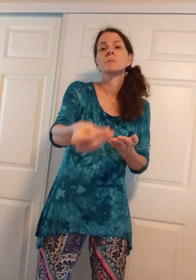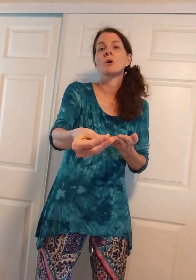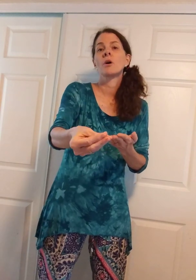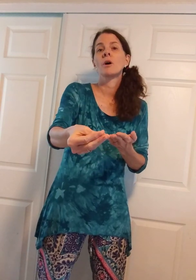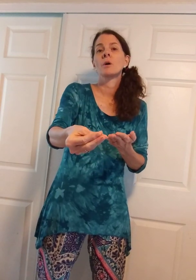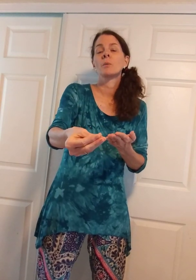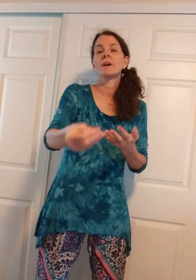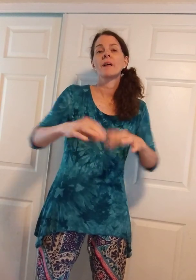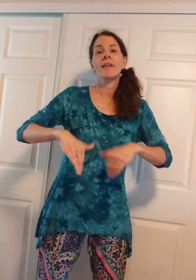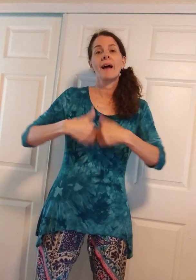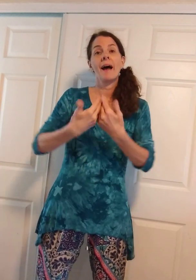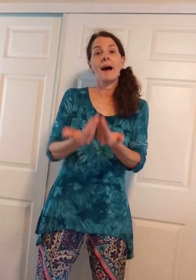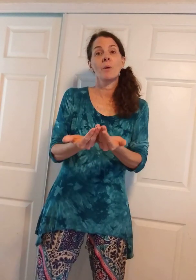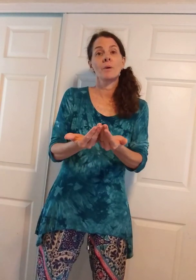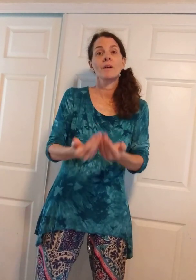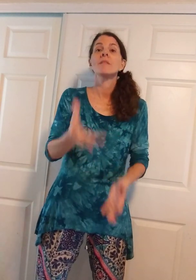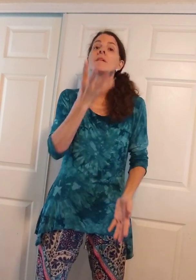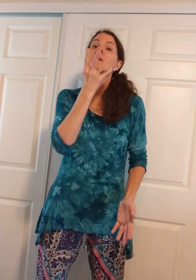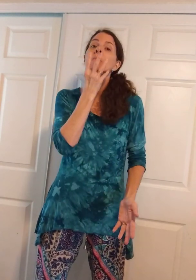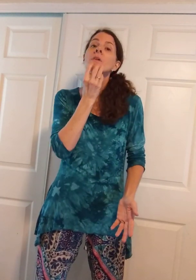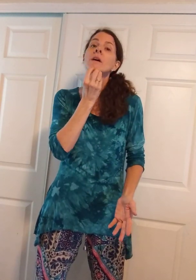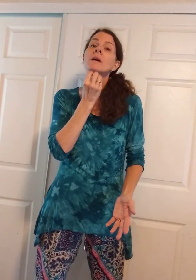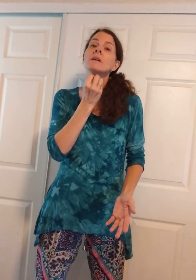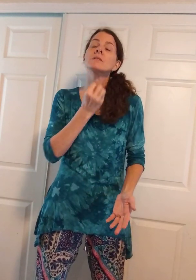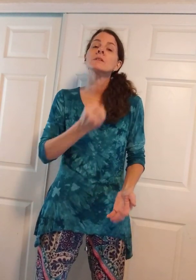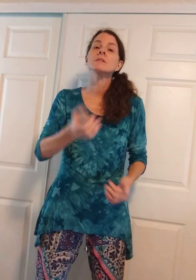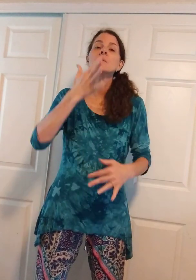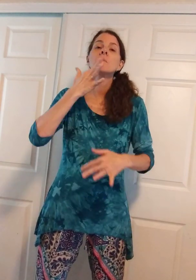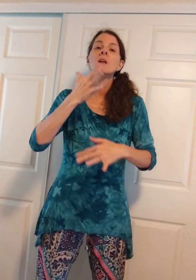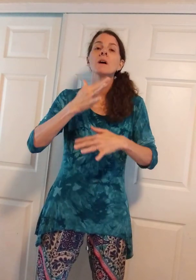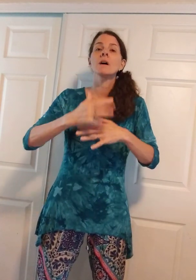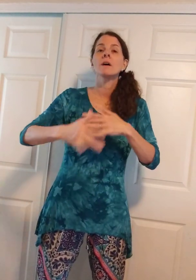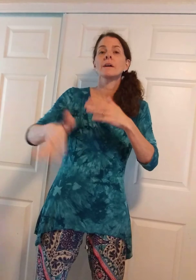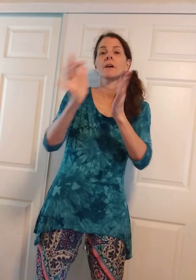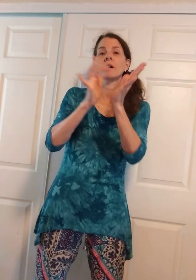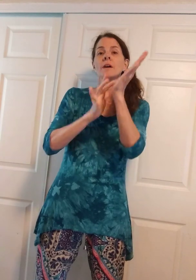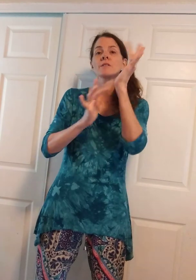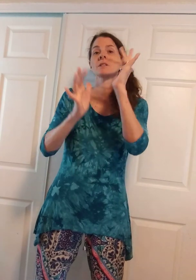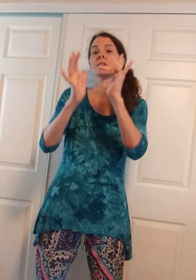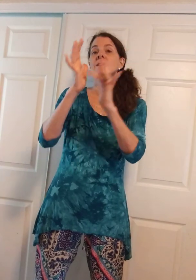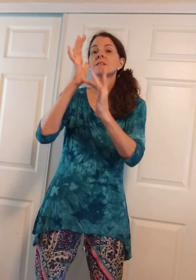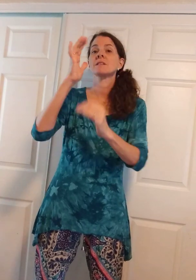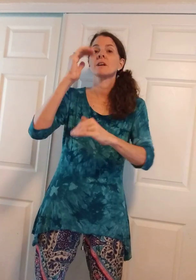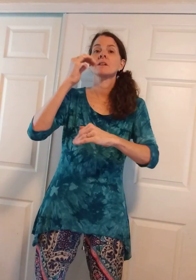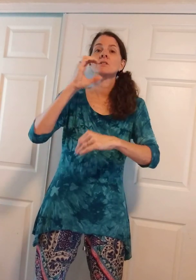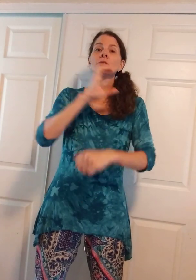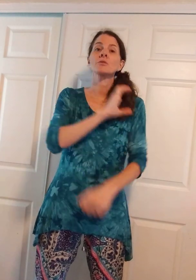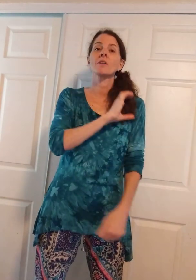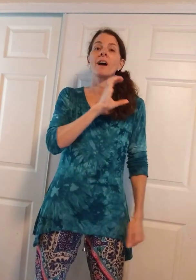born with the precious blood of Jesus Christ.